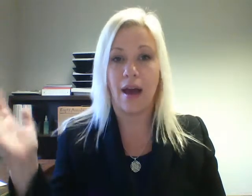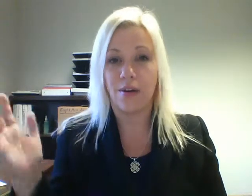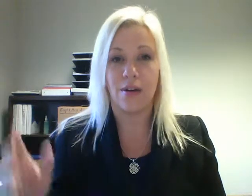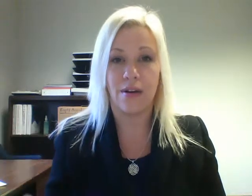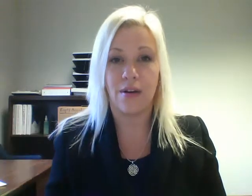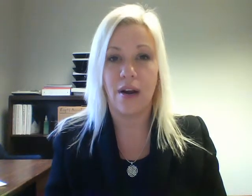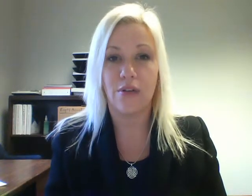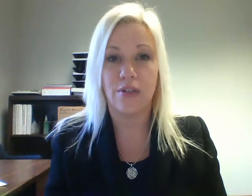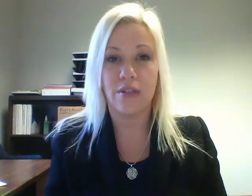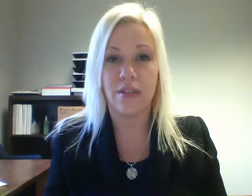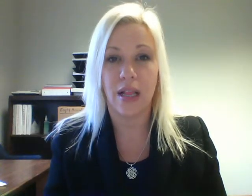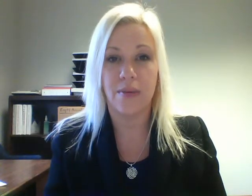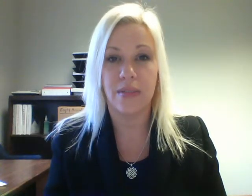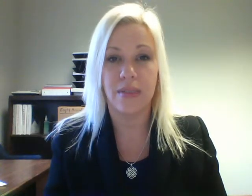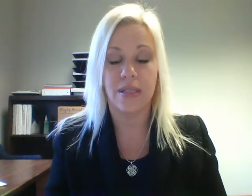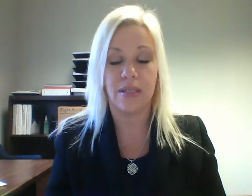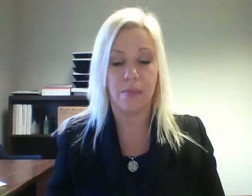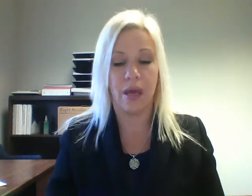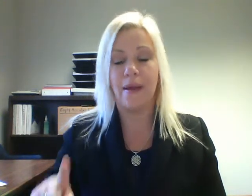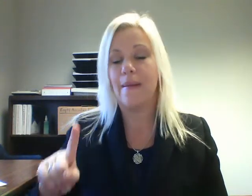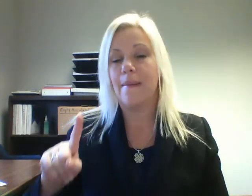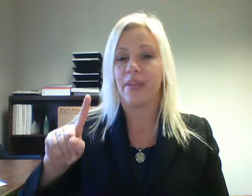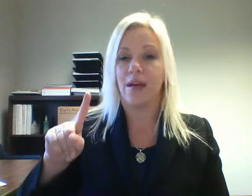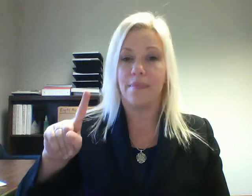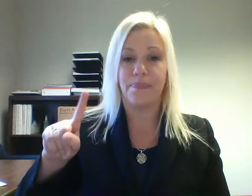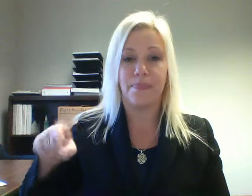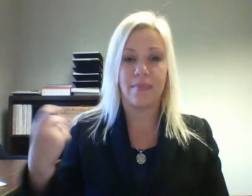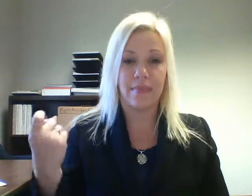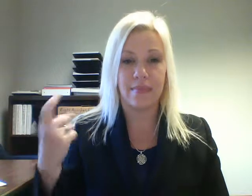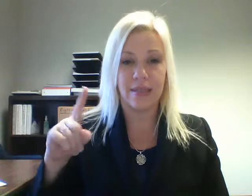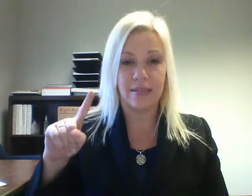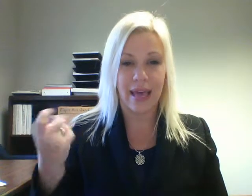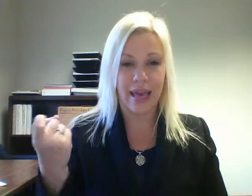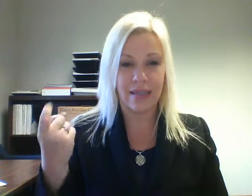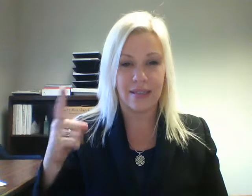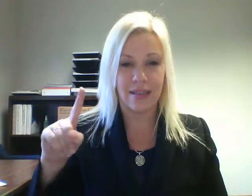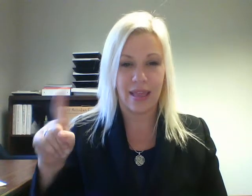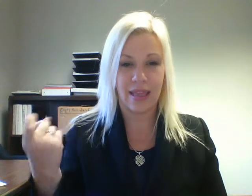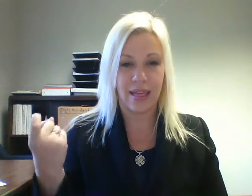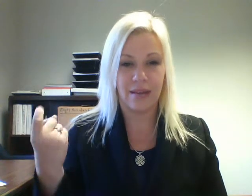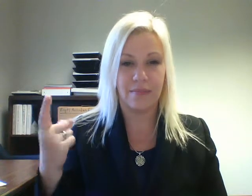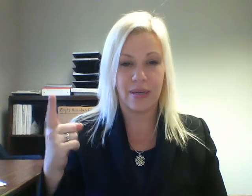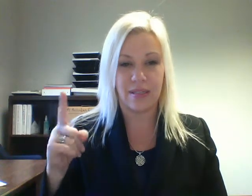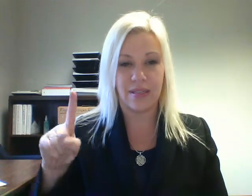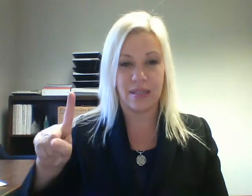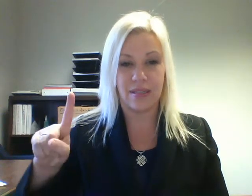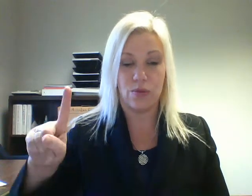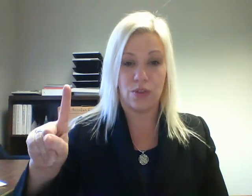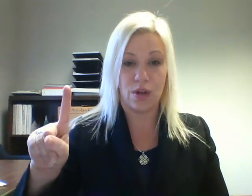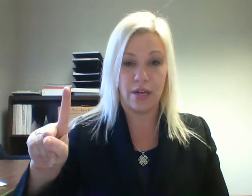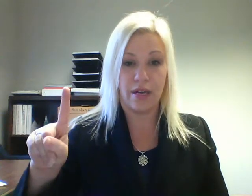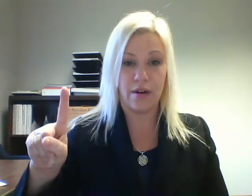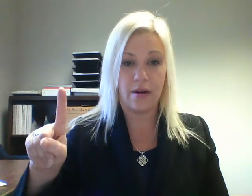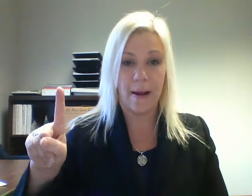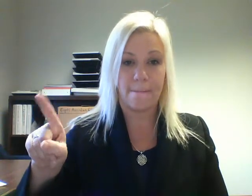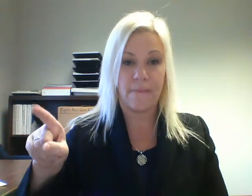don't know. I never learned it until I was in Mississippi. This can't thing, but it's this. You start here and